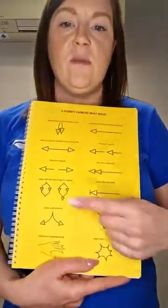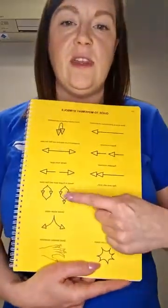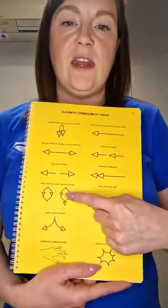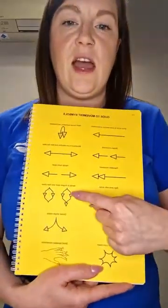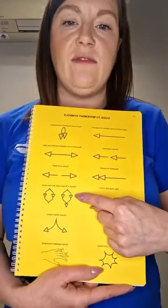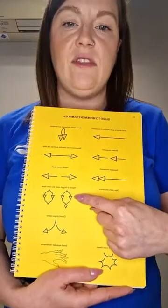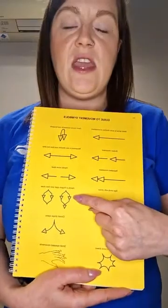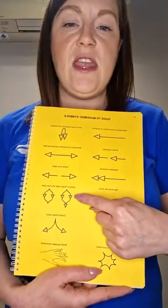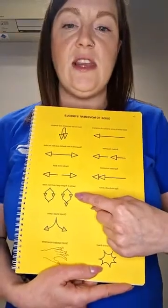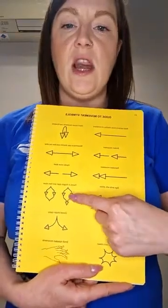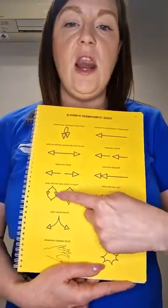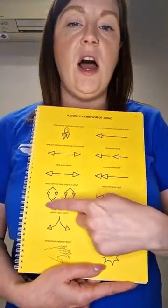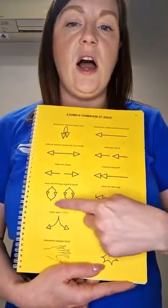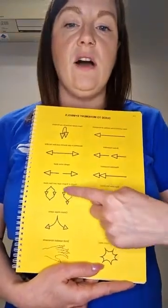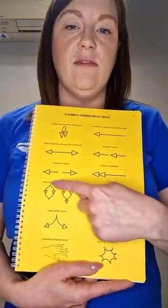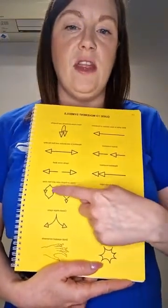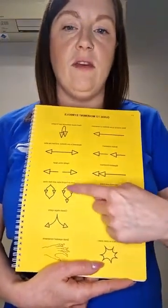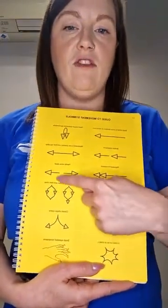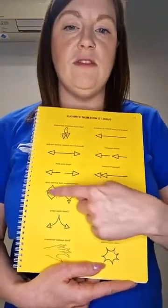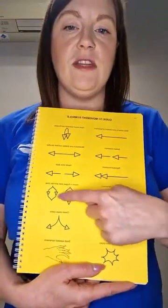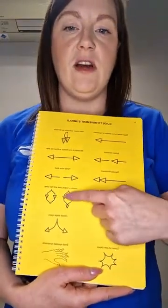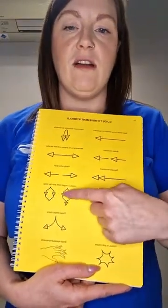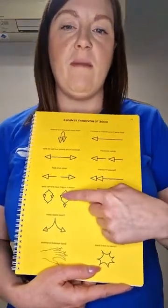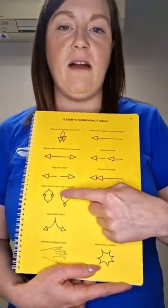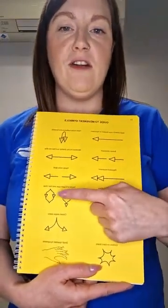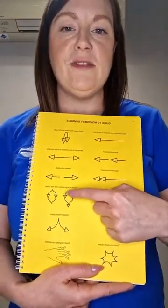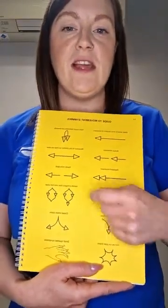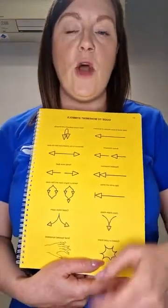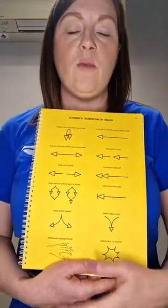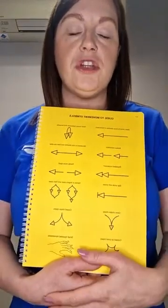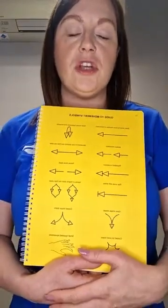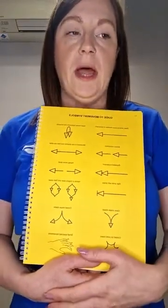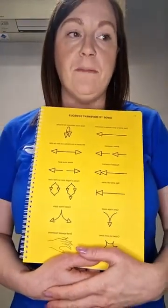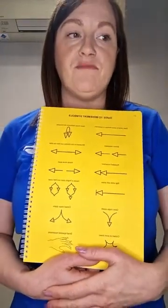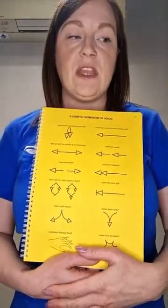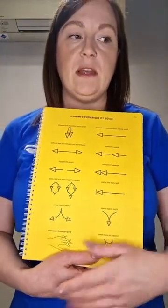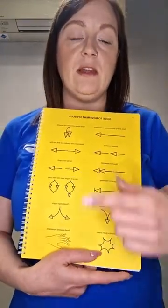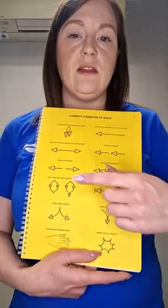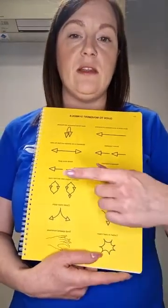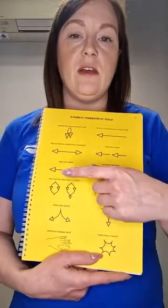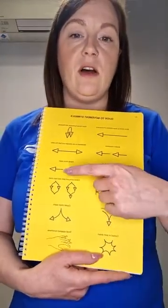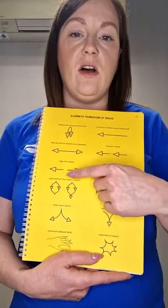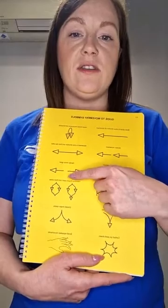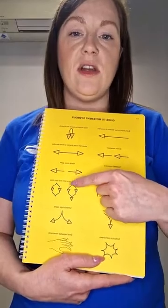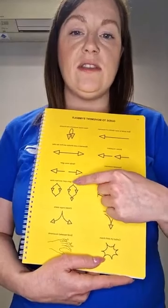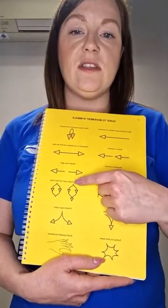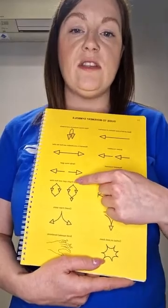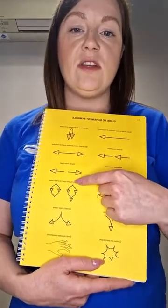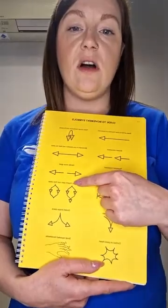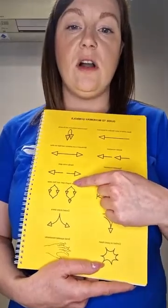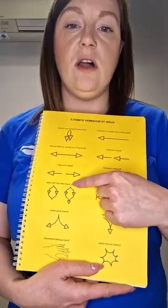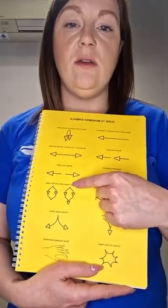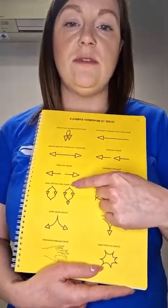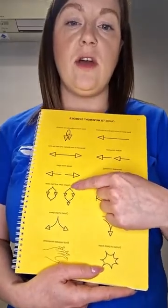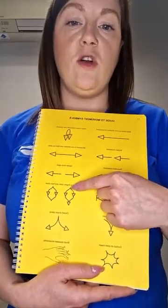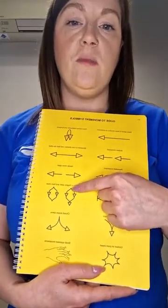then have these lovely confusing diagram arrows, which are signs that start closed,